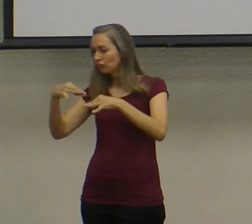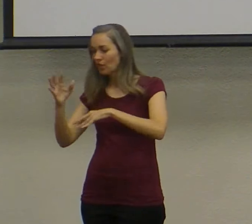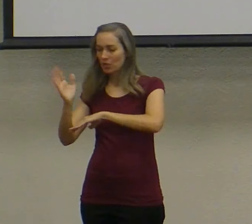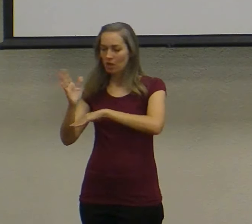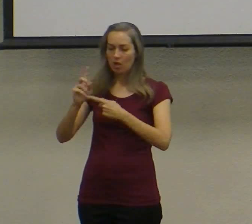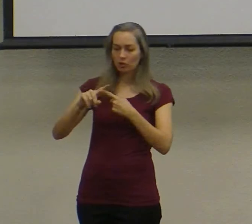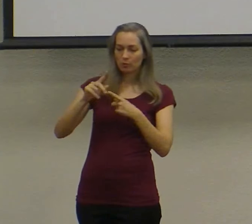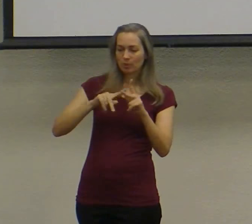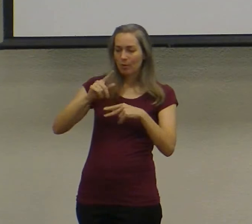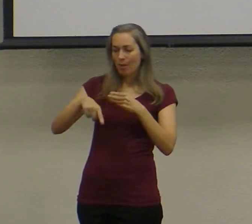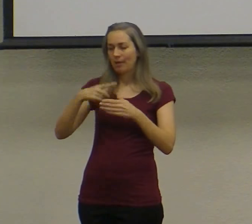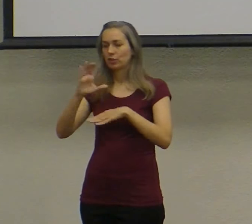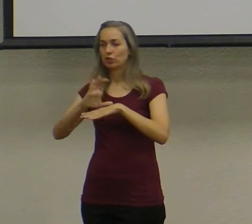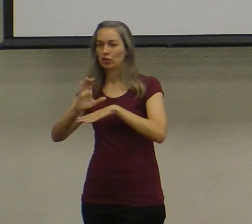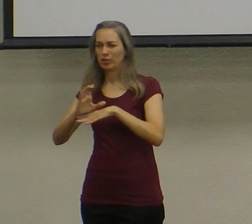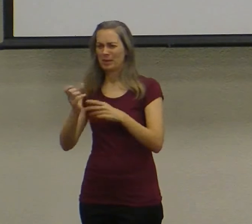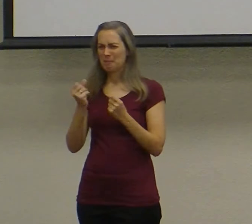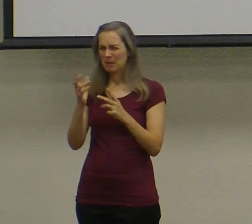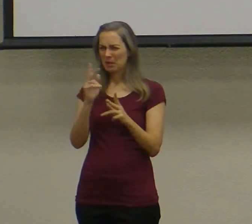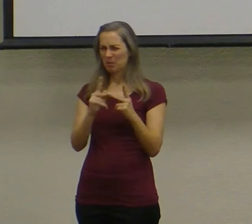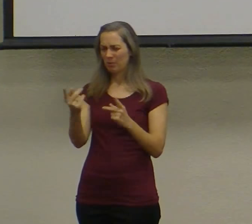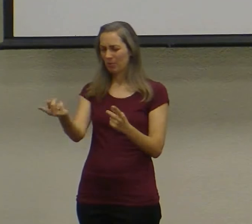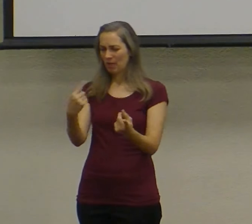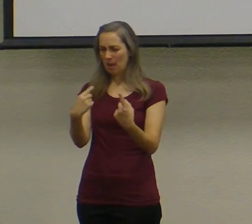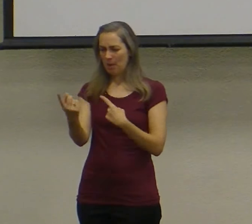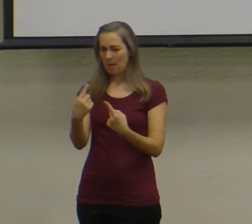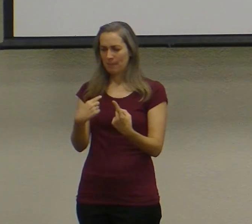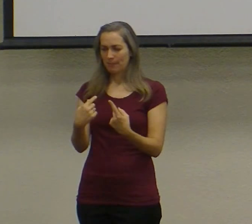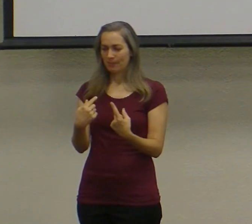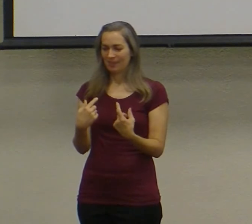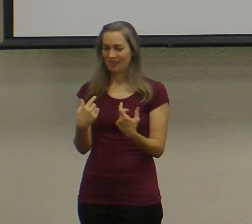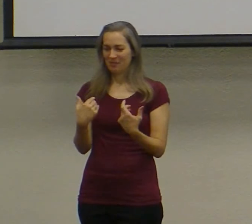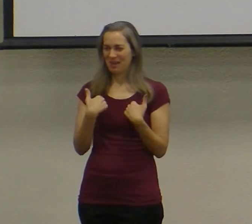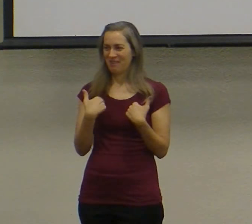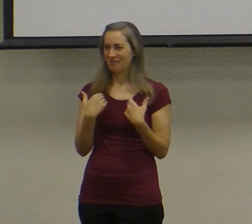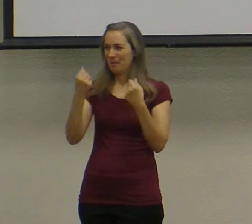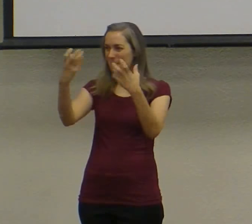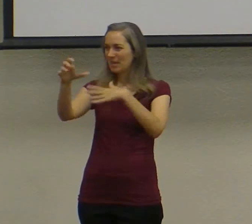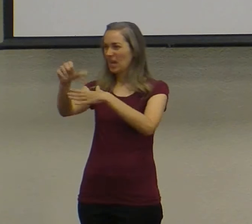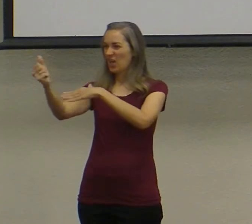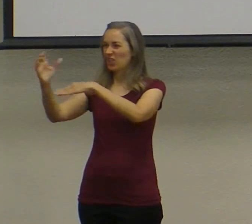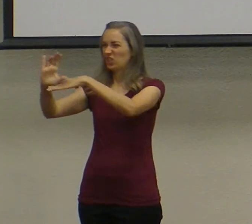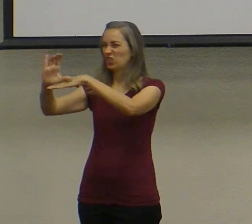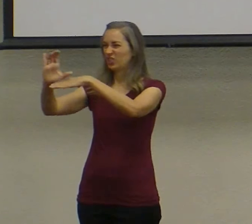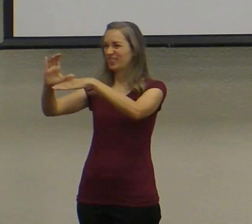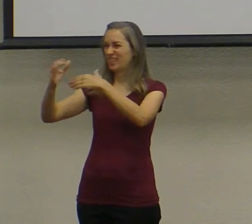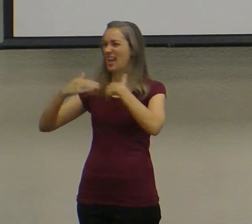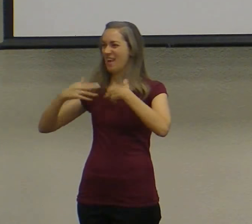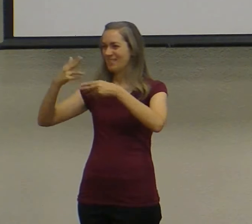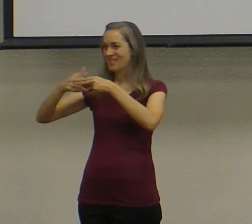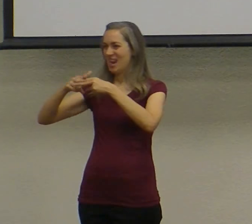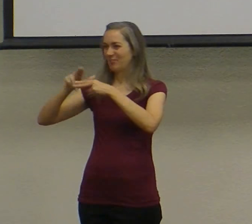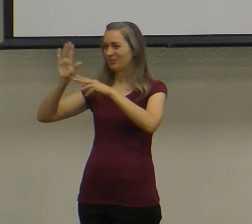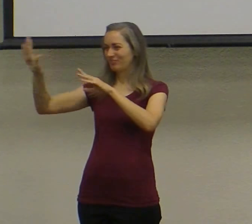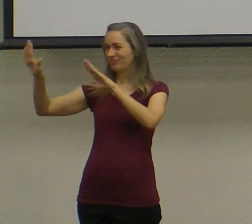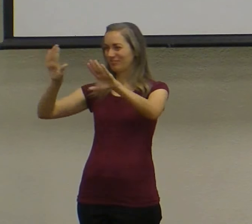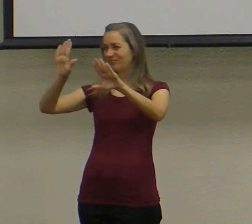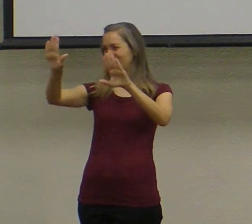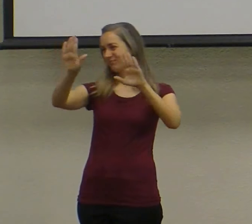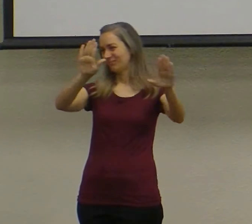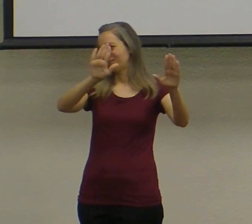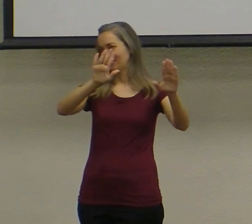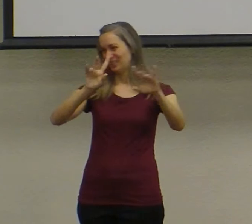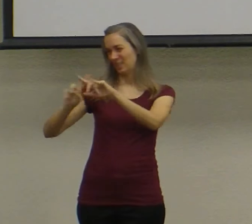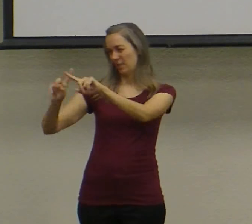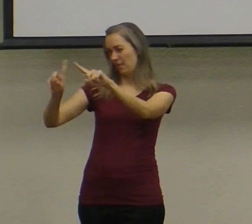it. We had a lot of people come up and just we're surrounded by all these vendors and all these other churches that have their names on their booths, and we're the only one with no name on our booth.